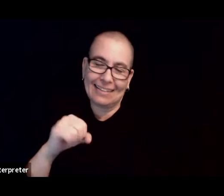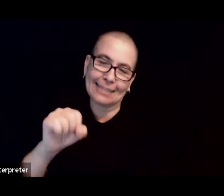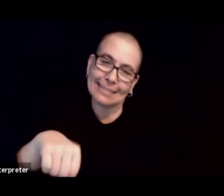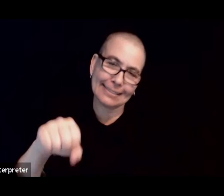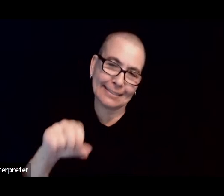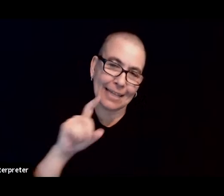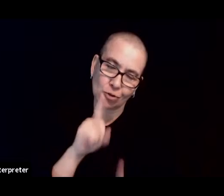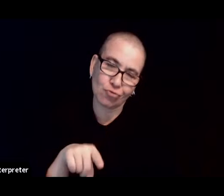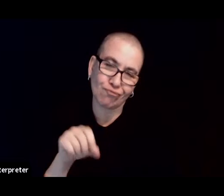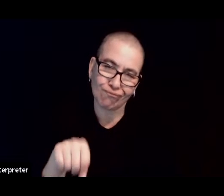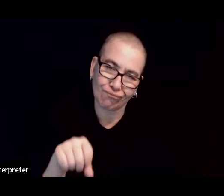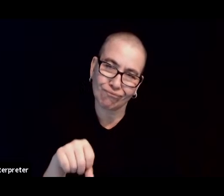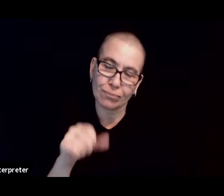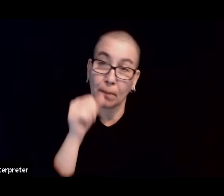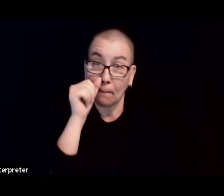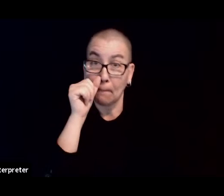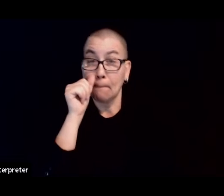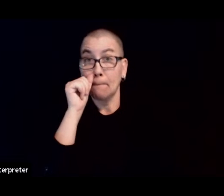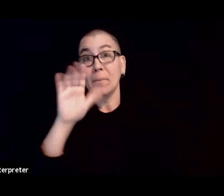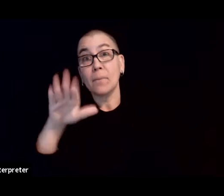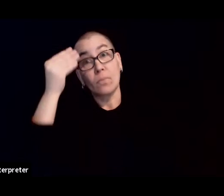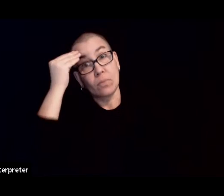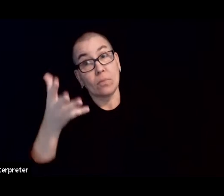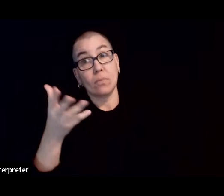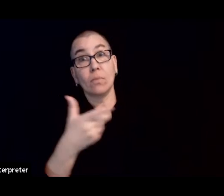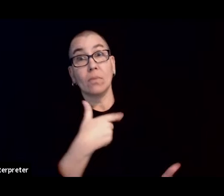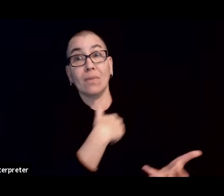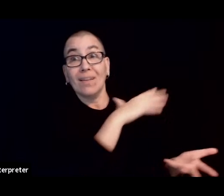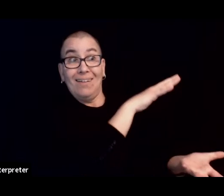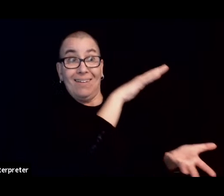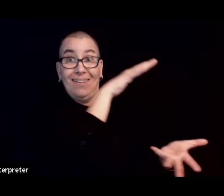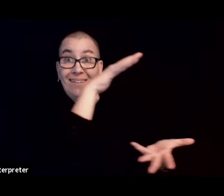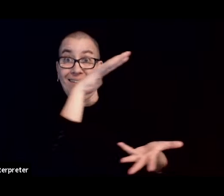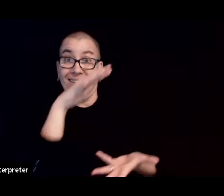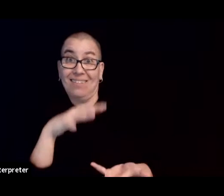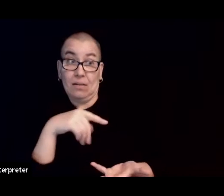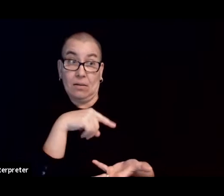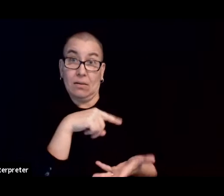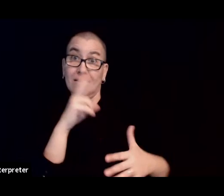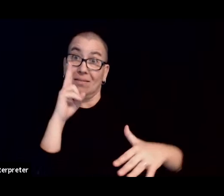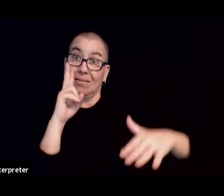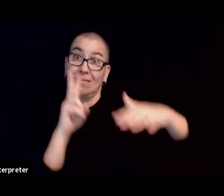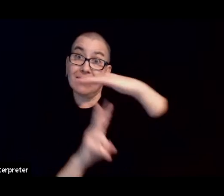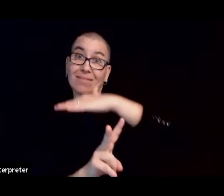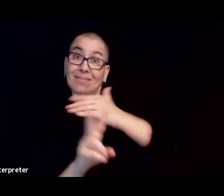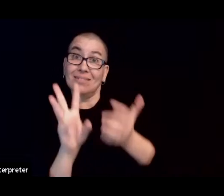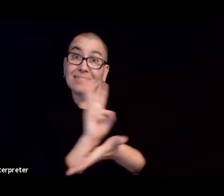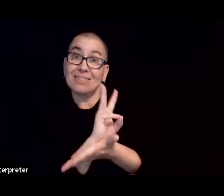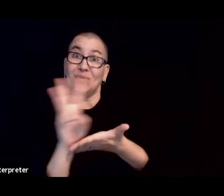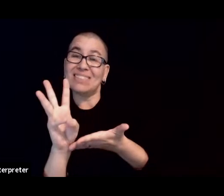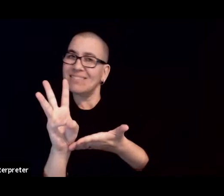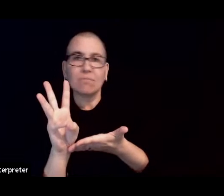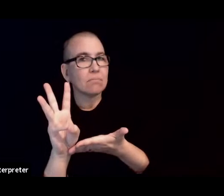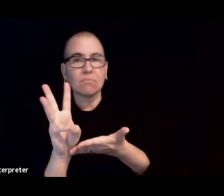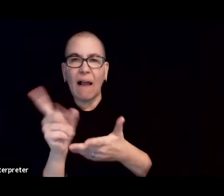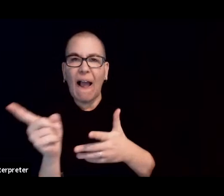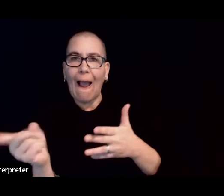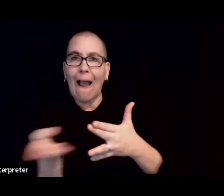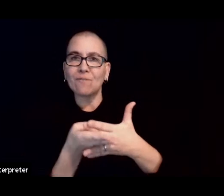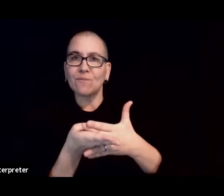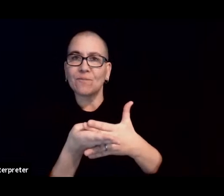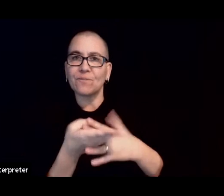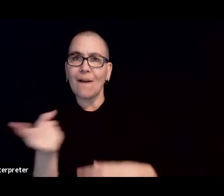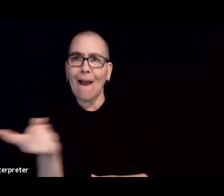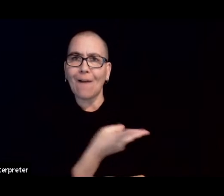the 6-week projection from the federal government saying this is what you're going to get. We're getting these allocations on